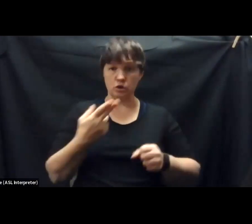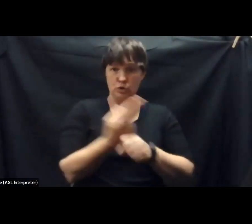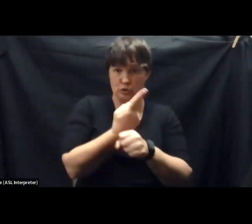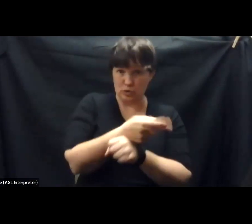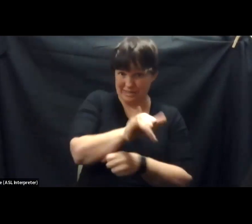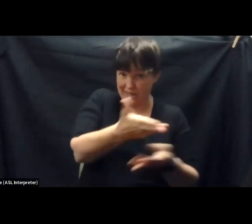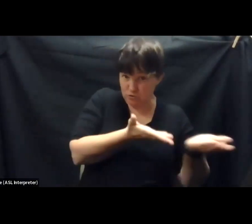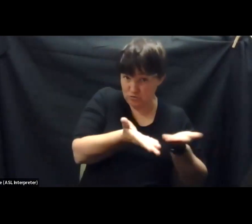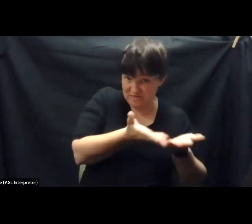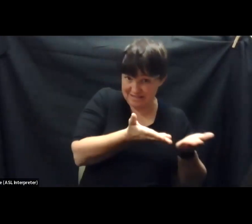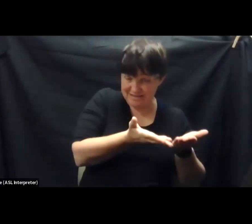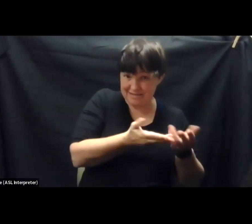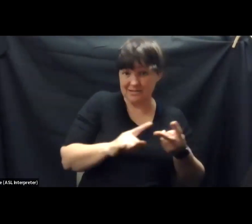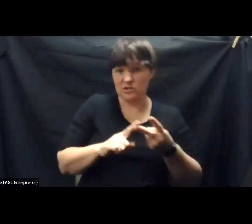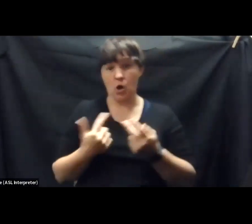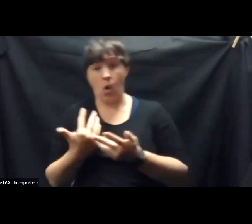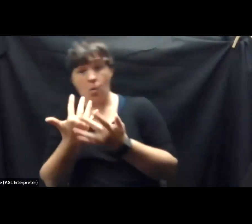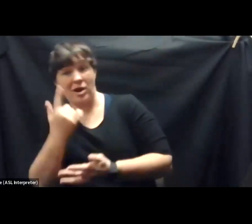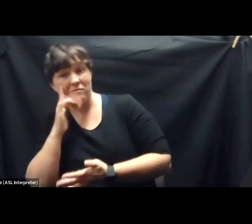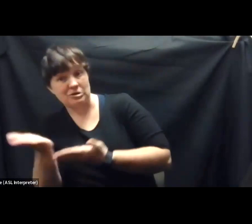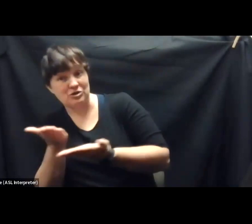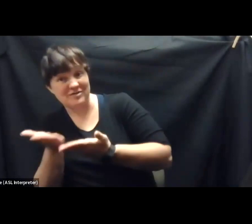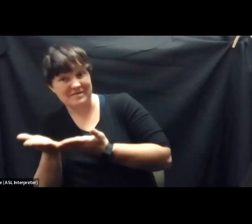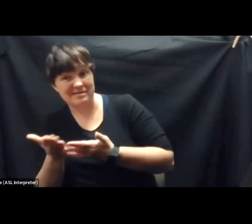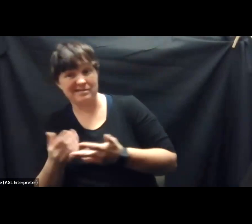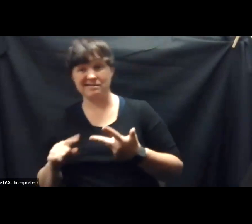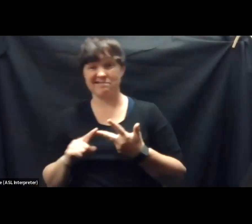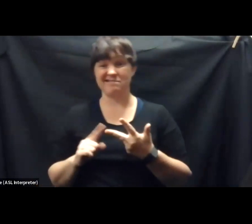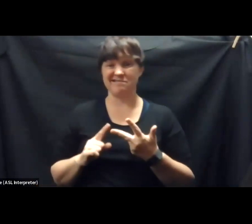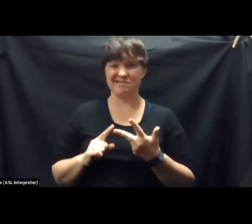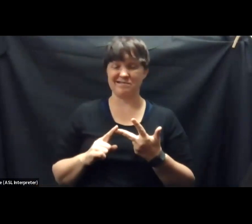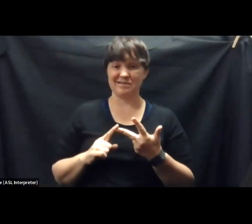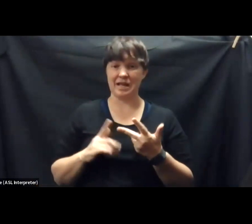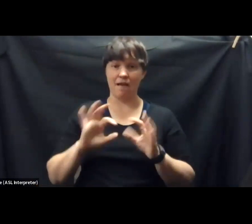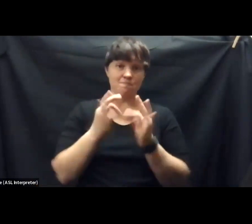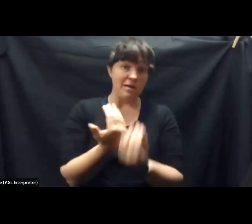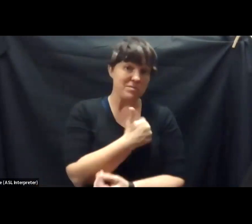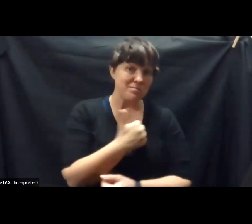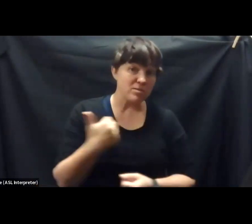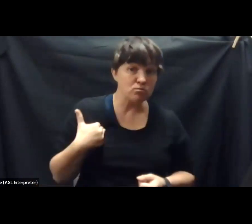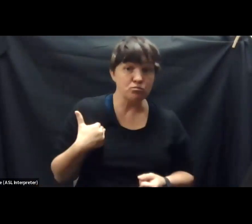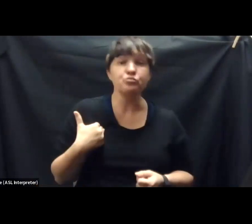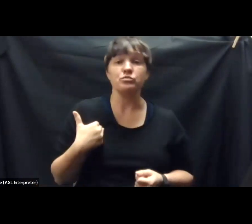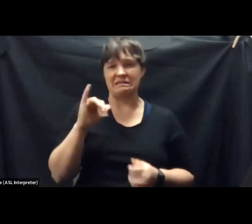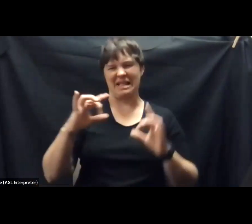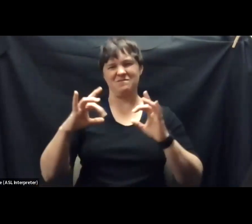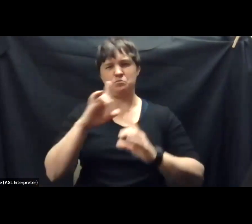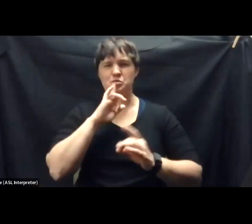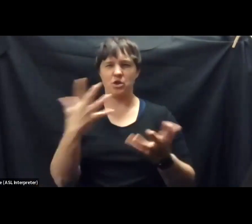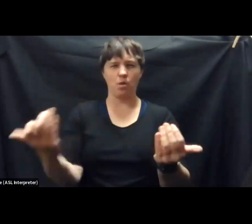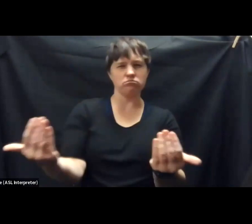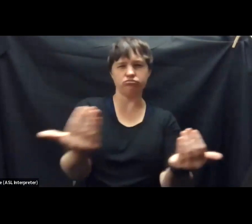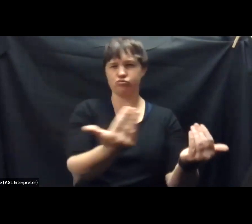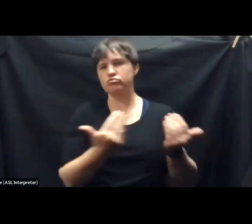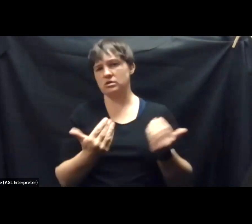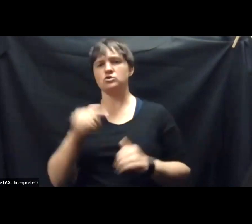the services or waiting for the services or have family members. That's the feedback they really want to get. So I